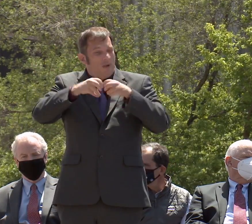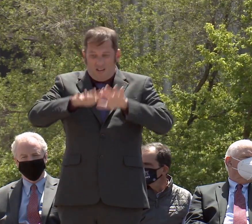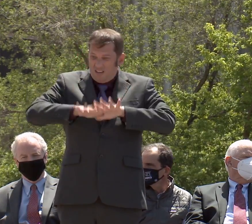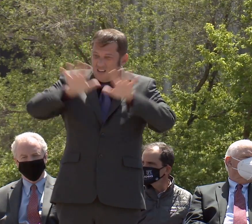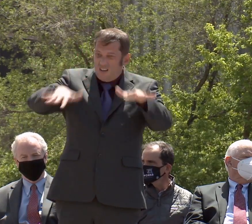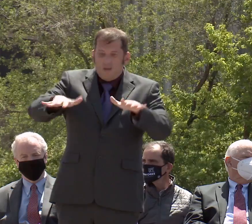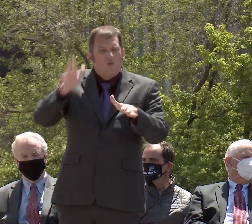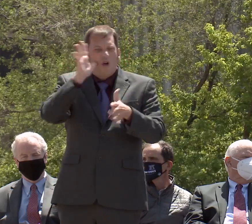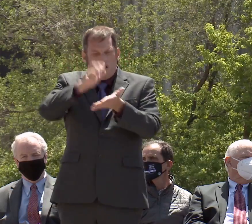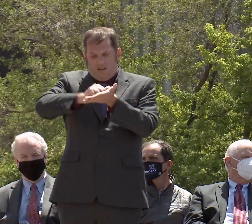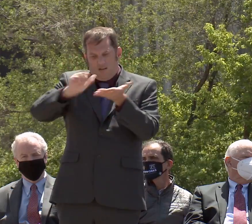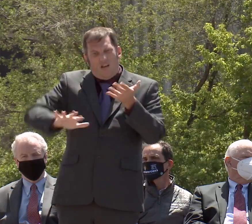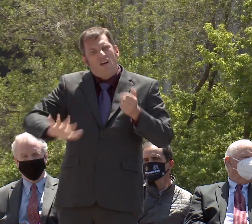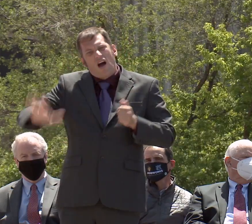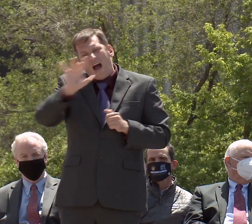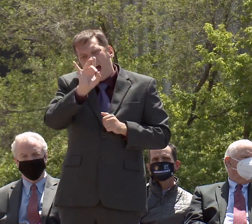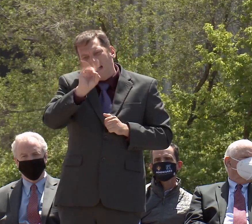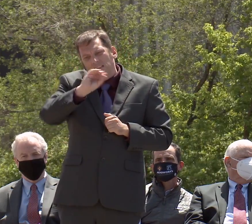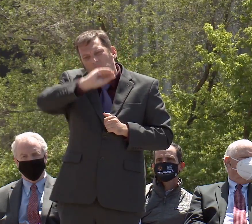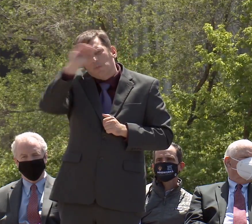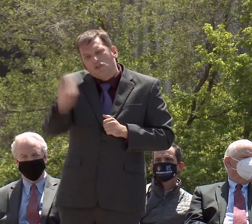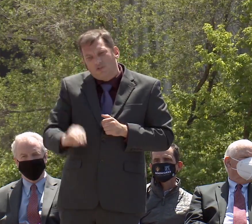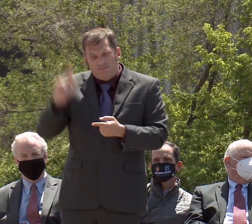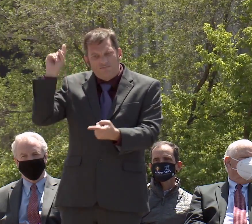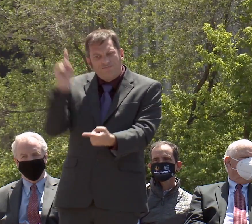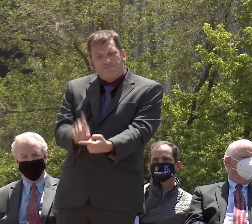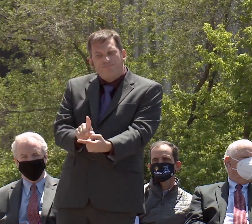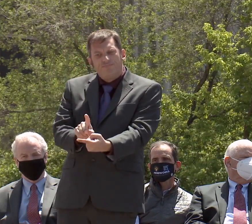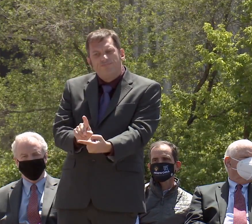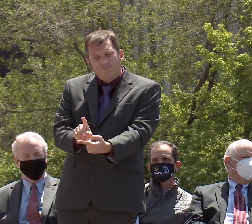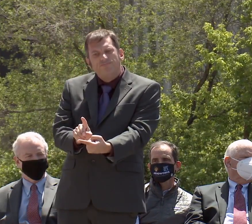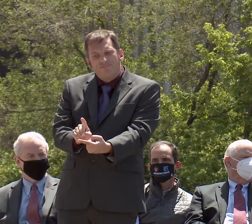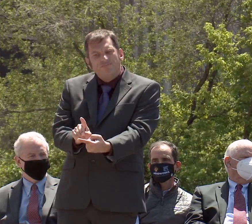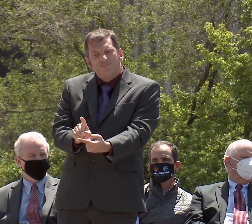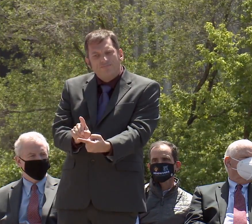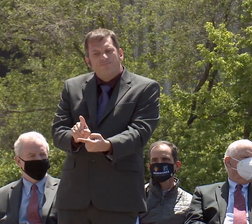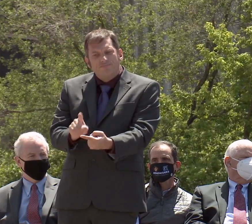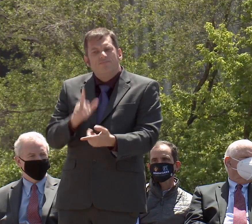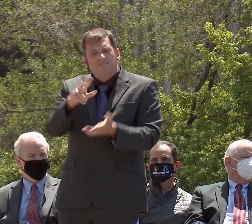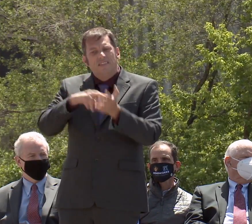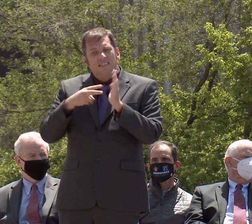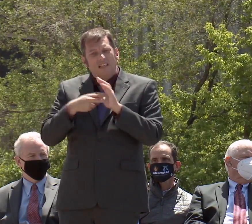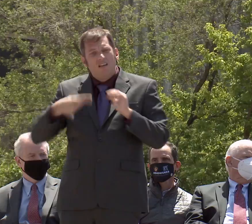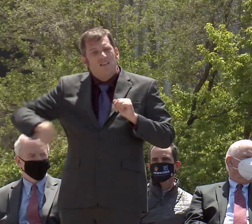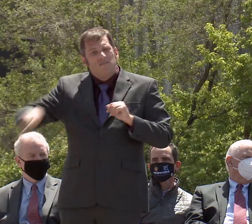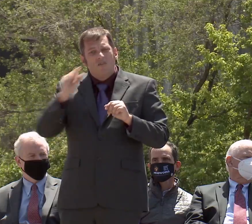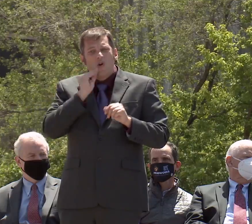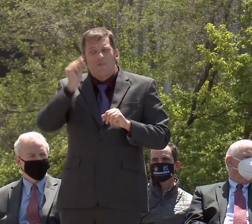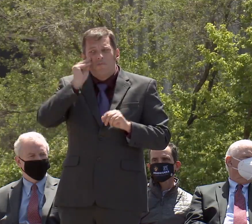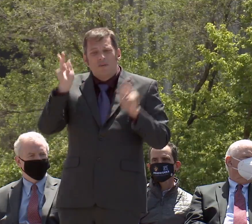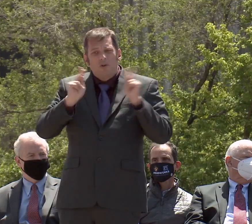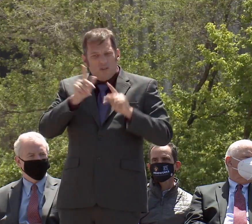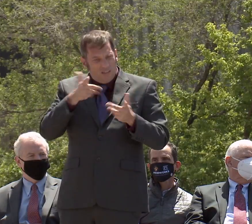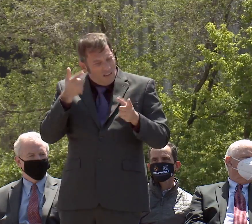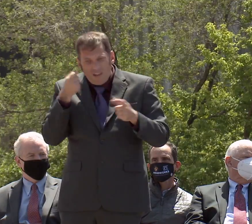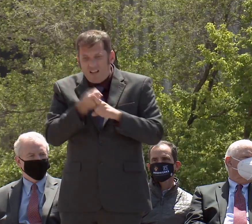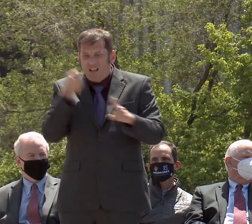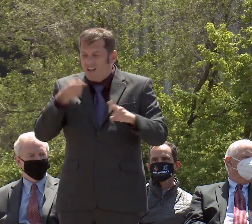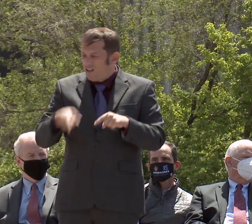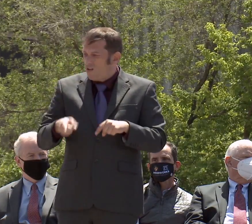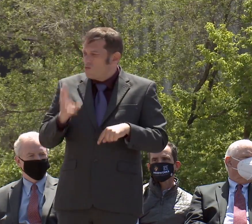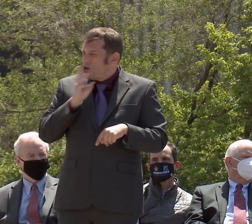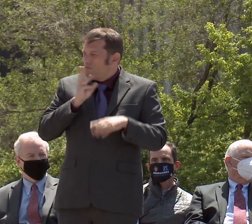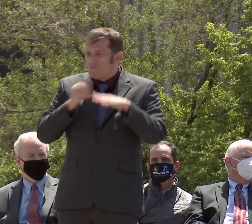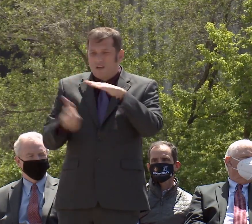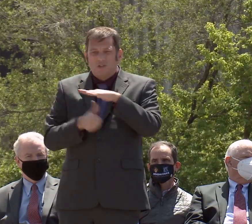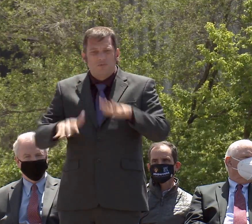basements of people's homes that sewage is being backed up and has been backed up into their properties. The